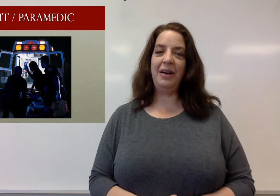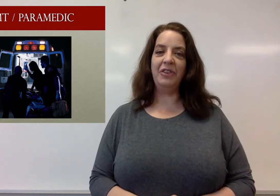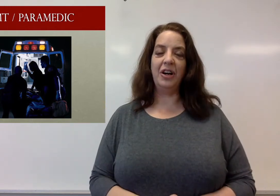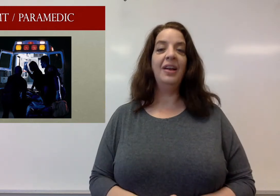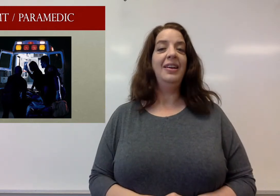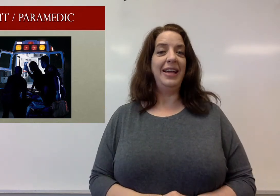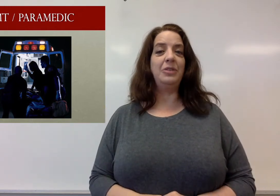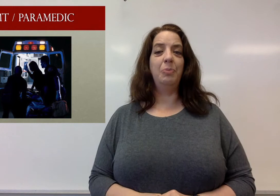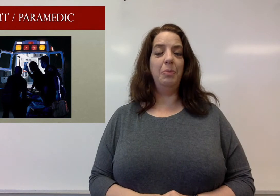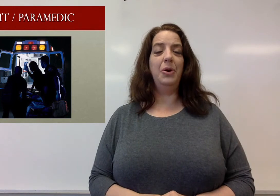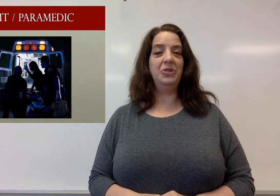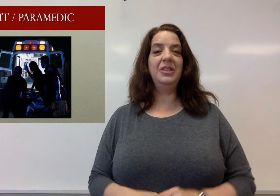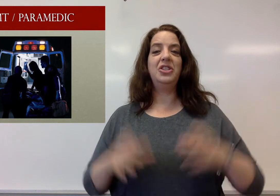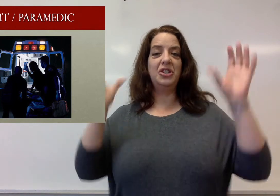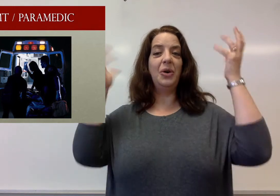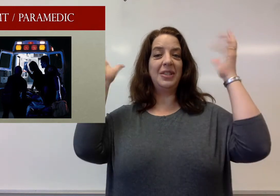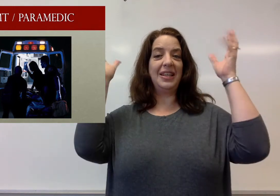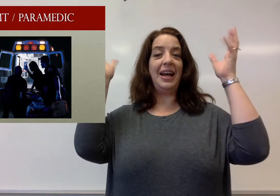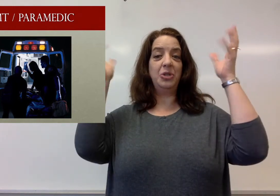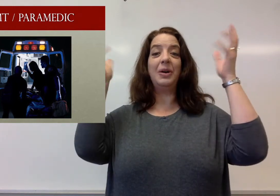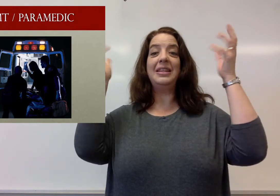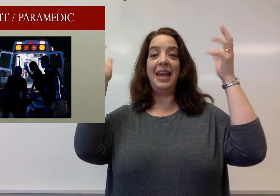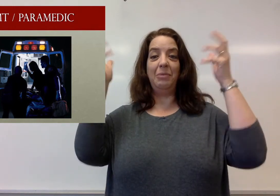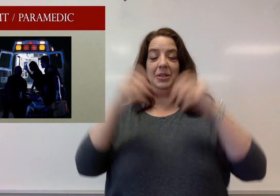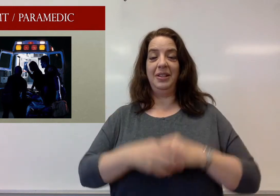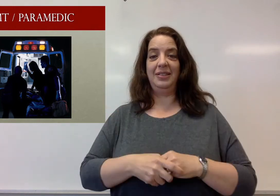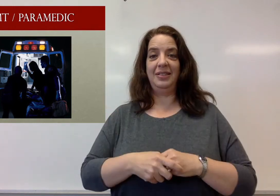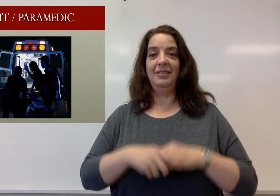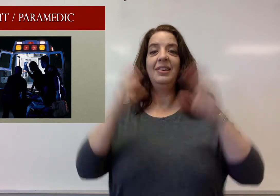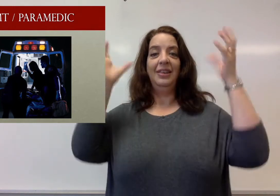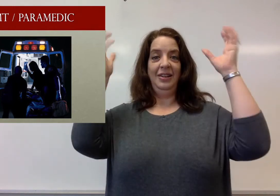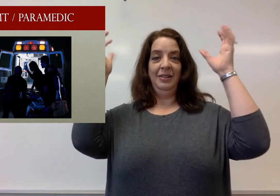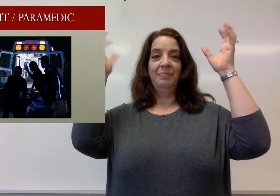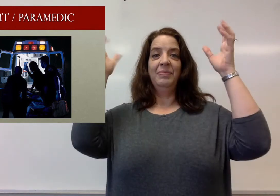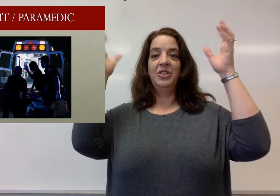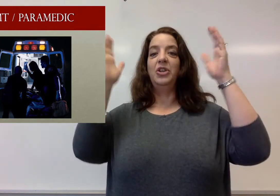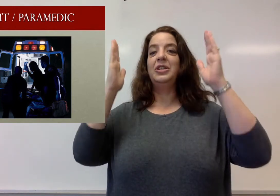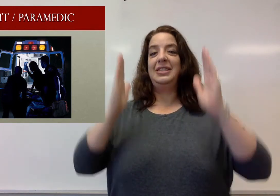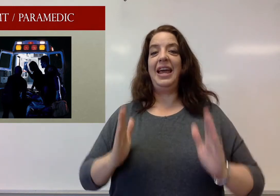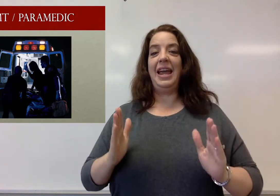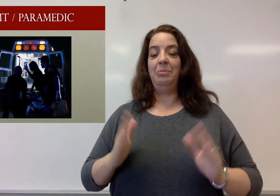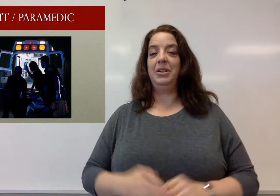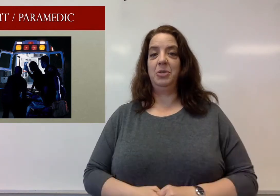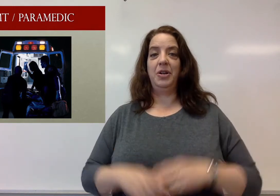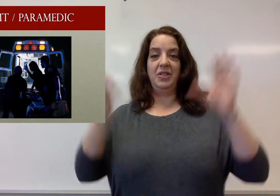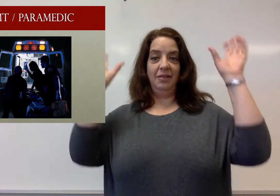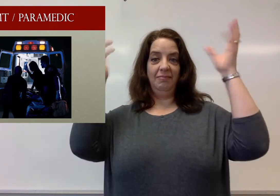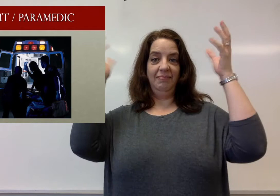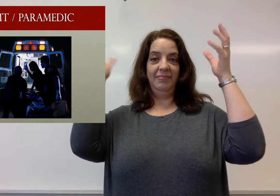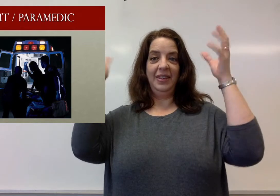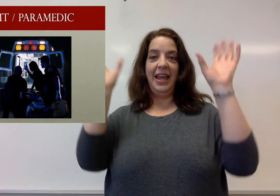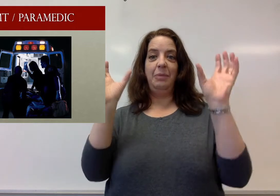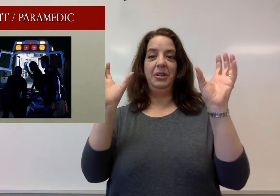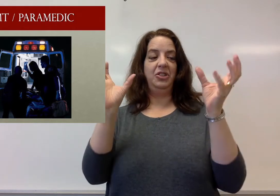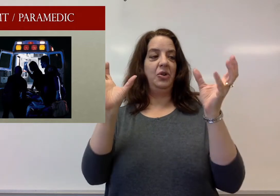However, that's mostly just known as the guys who are in the ambulance. So you could say ambulance person. Ambulance, so it's